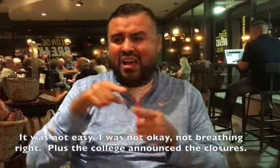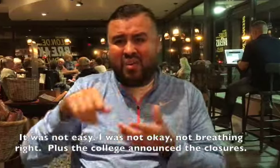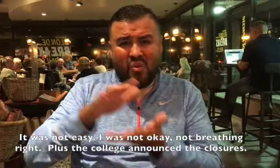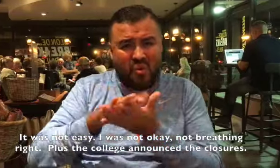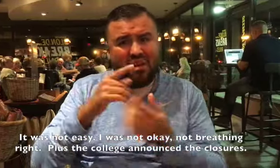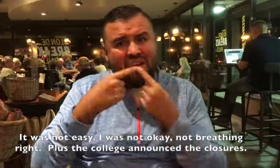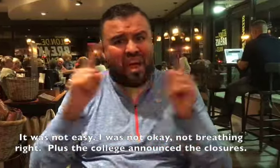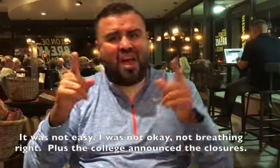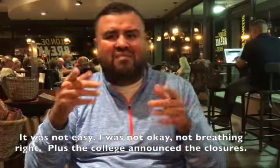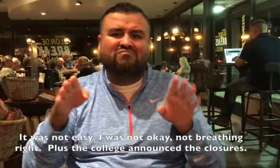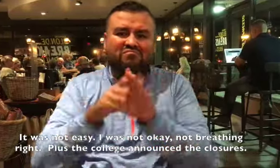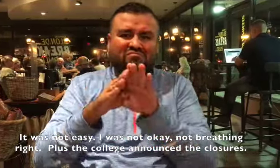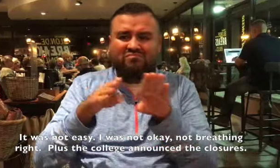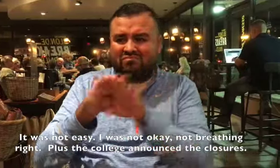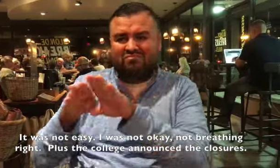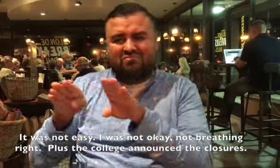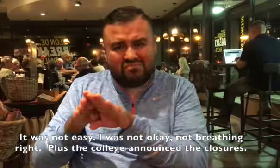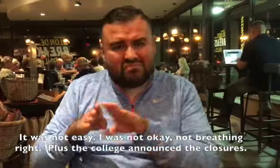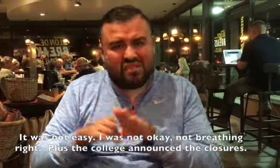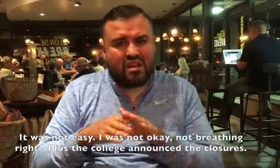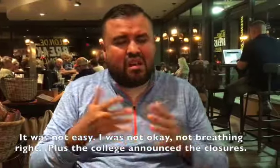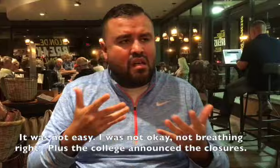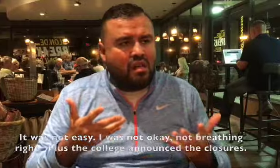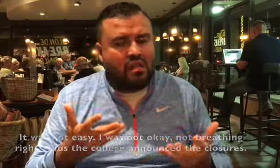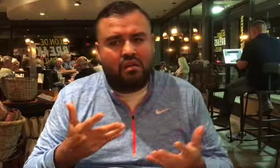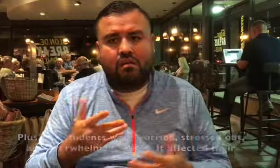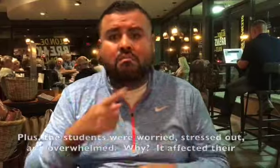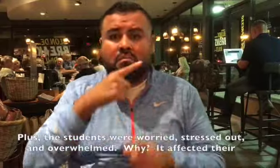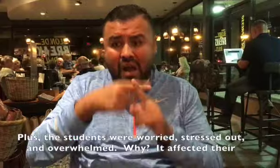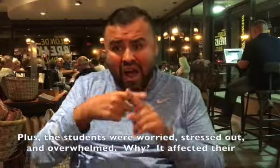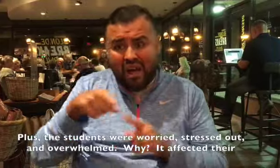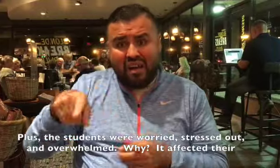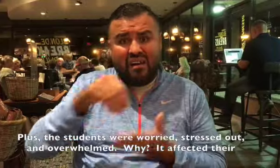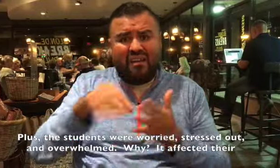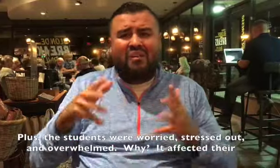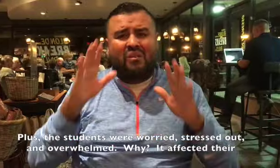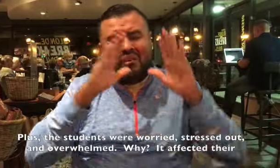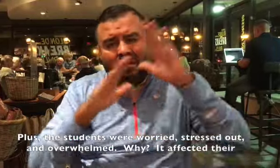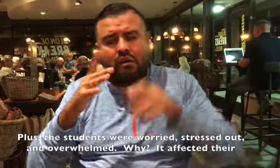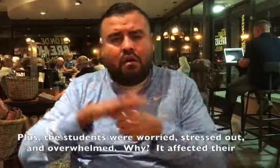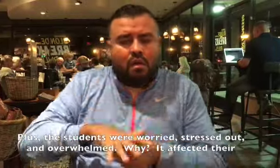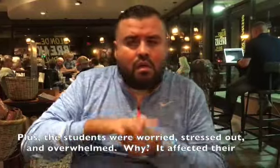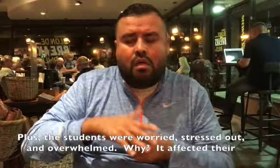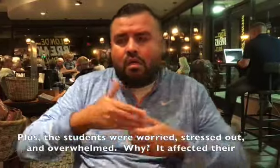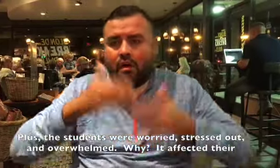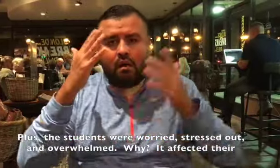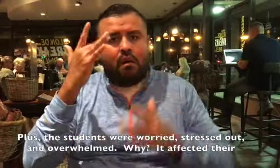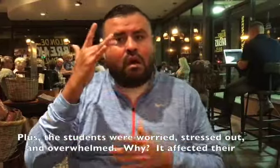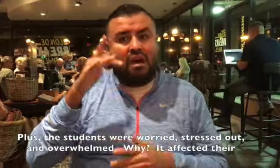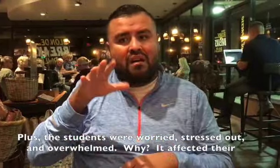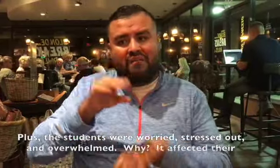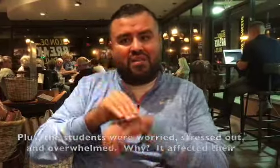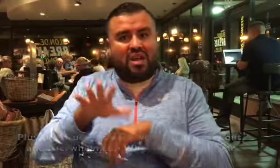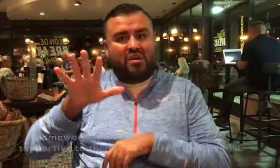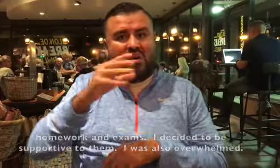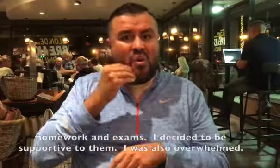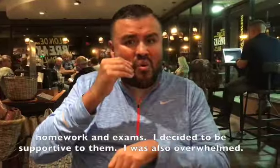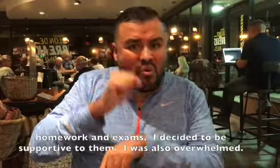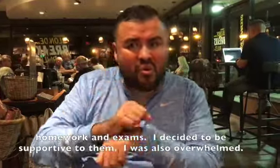right was not right. Plus the college announced that the closures, plus the students were worried, stressed out, and overwhelmed